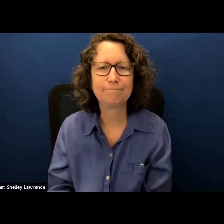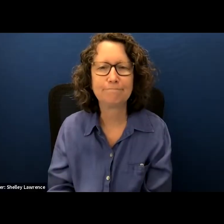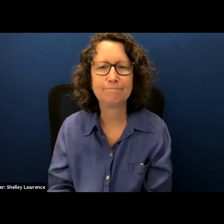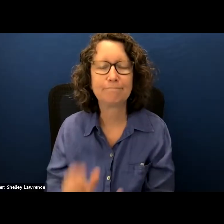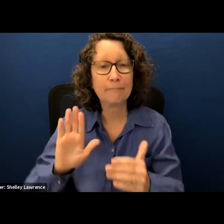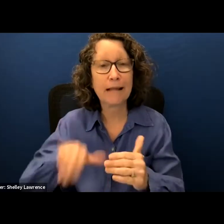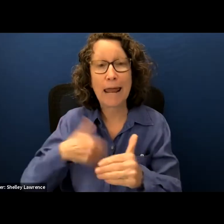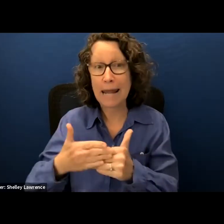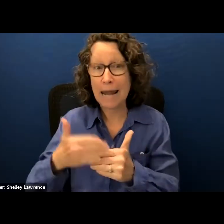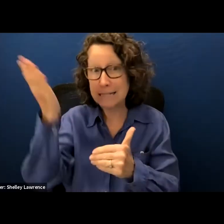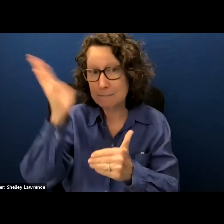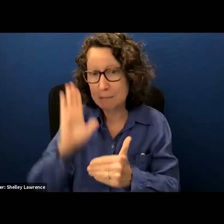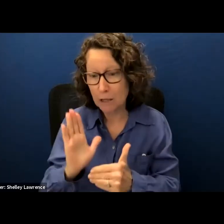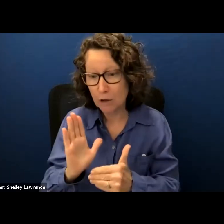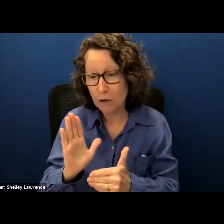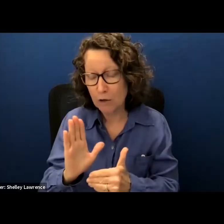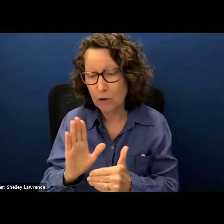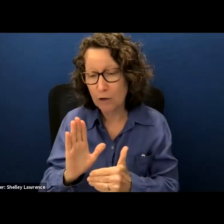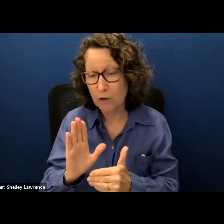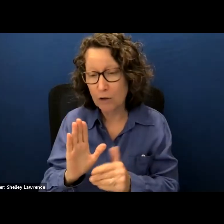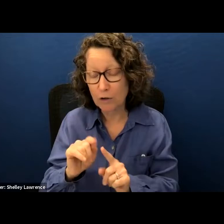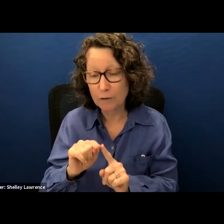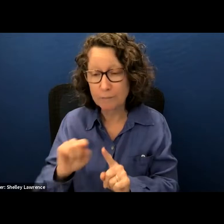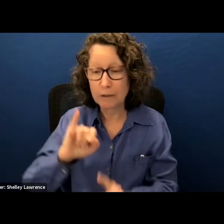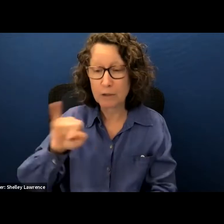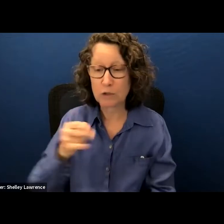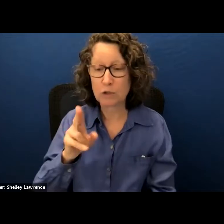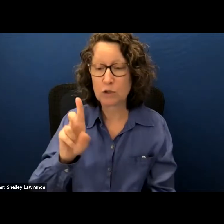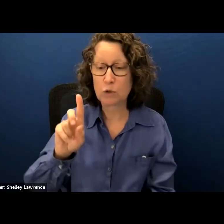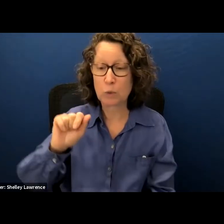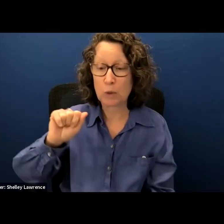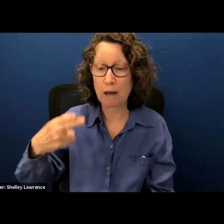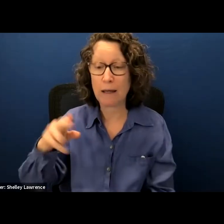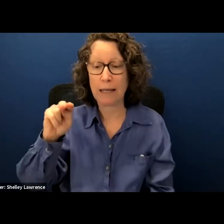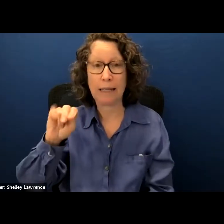Next speaker is Judah Neeson.